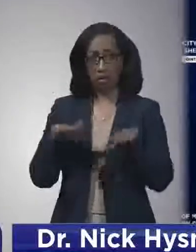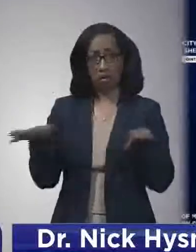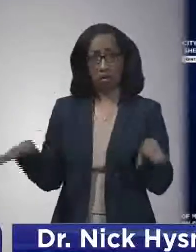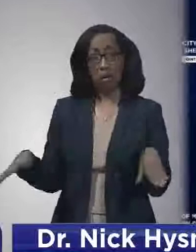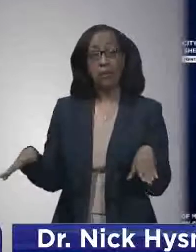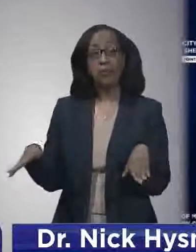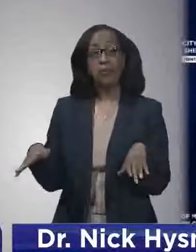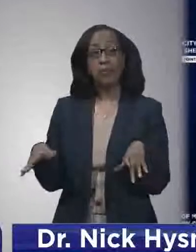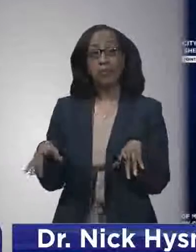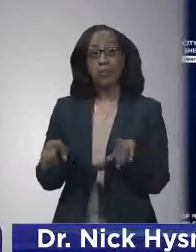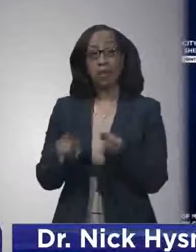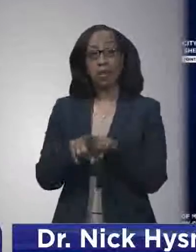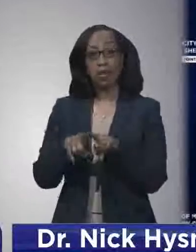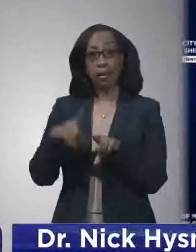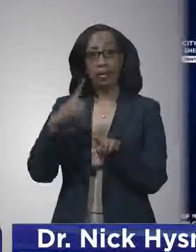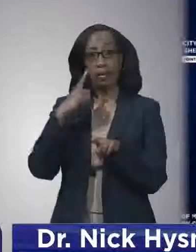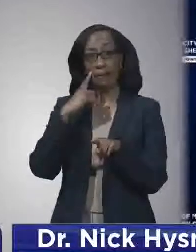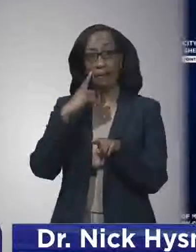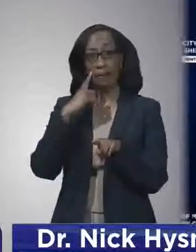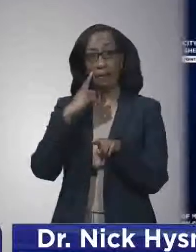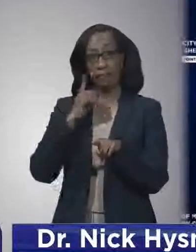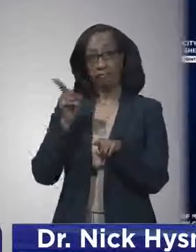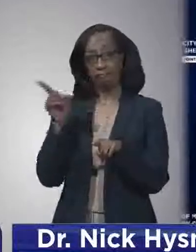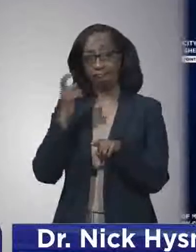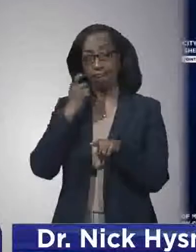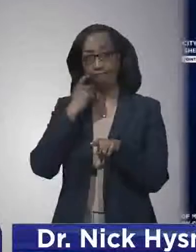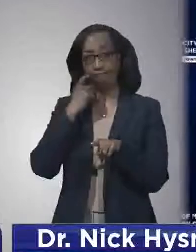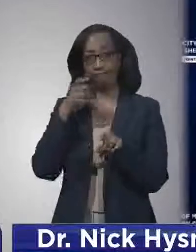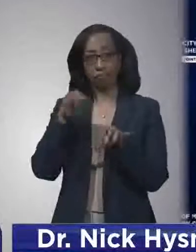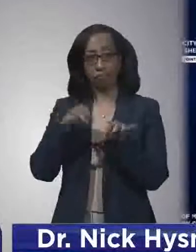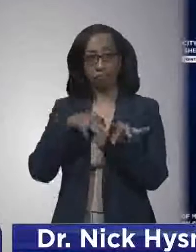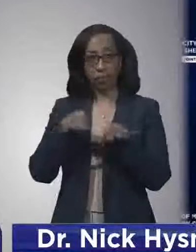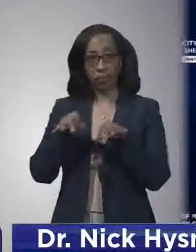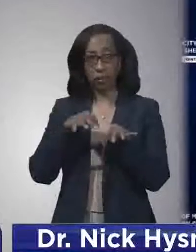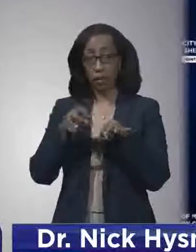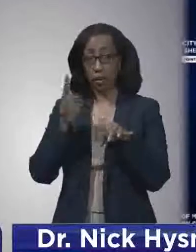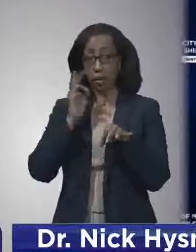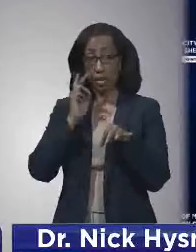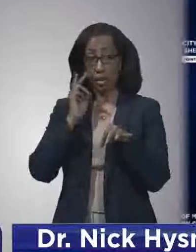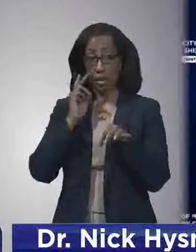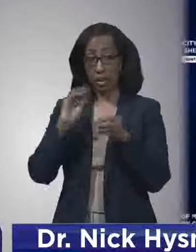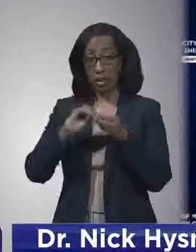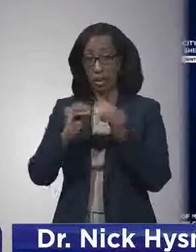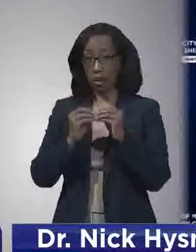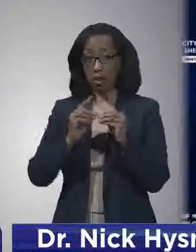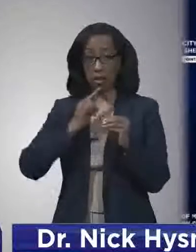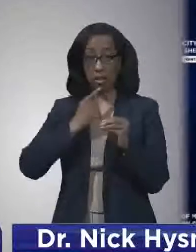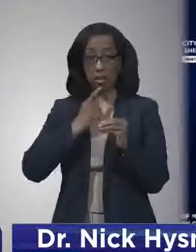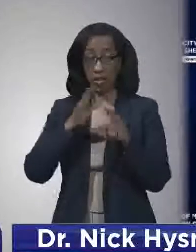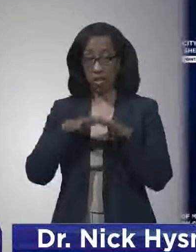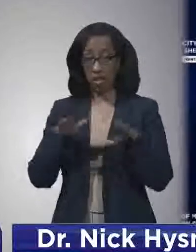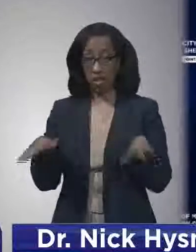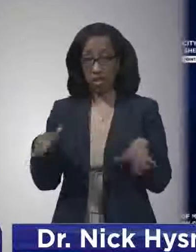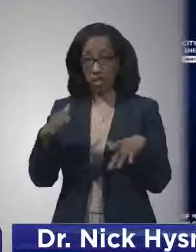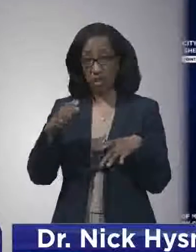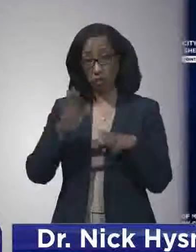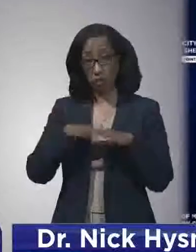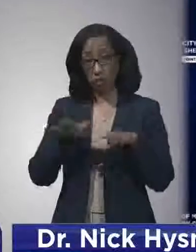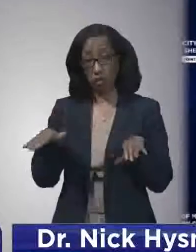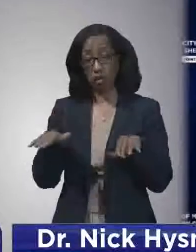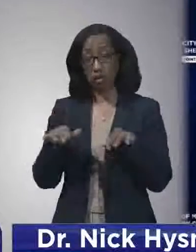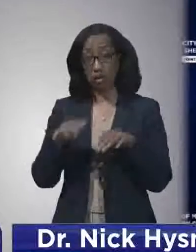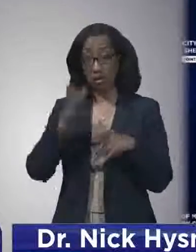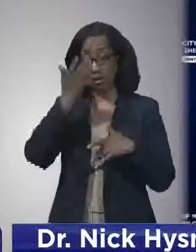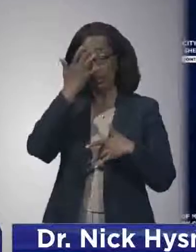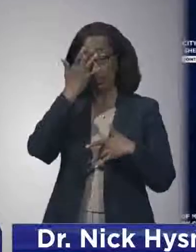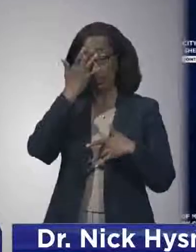that just as been alluded to already, we've seen the number of severe illnesses in children continue to increase.